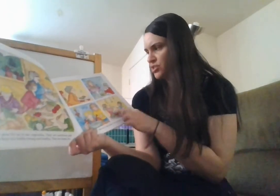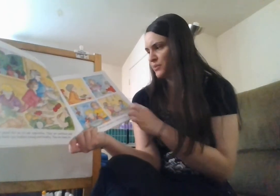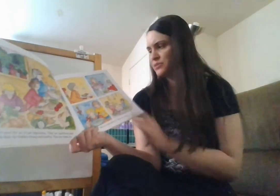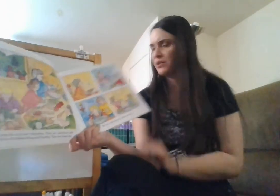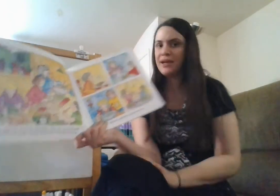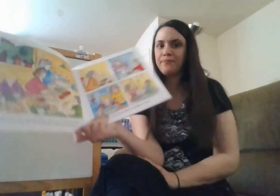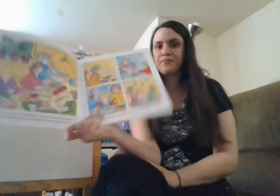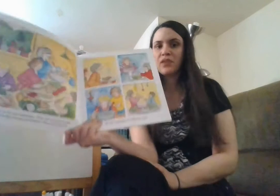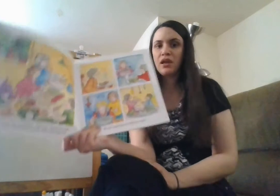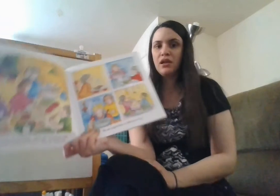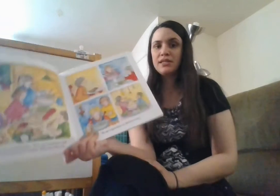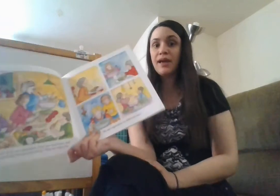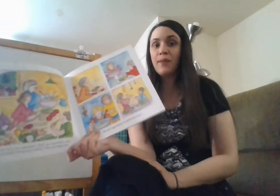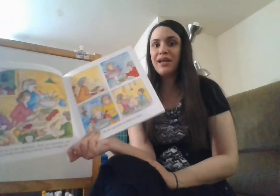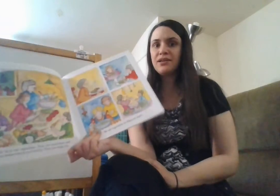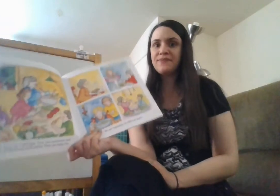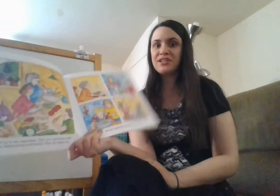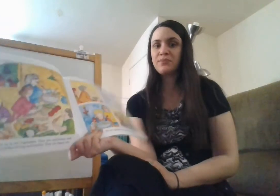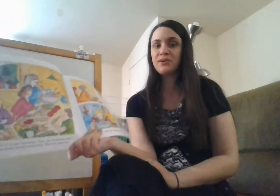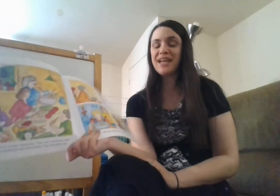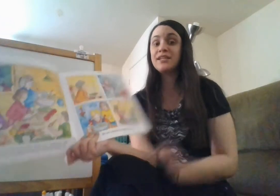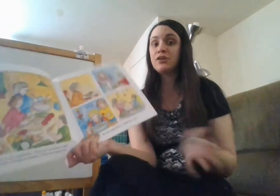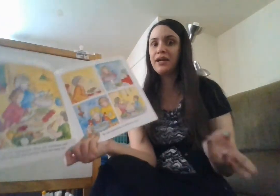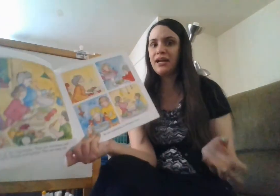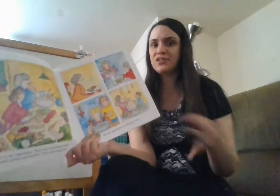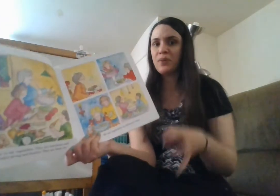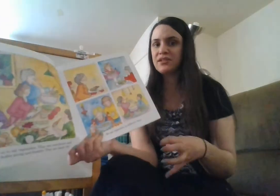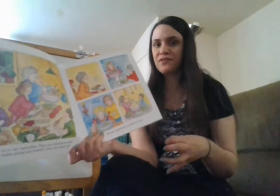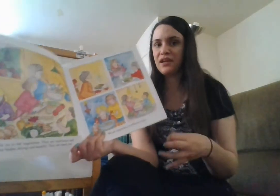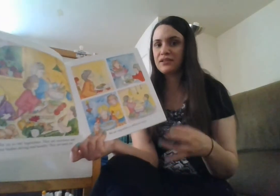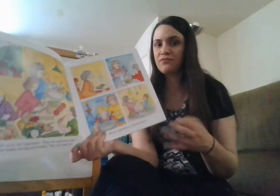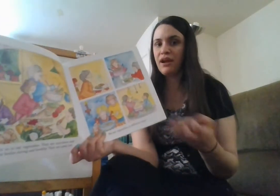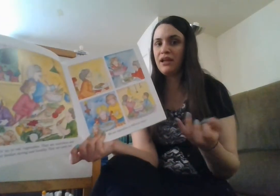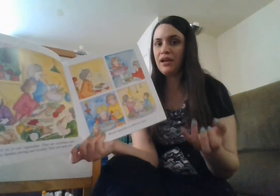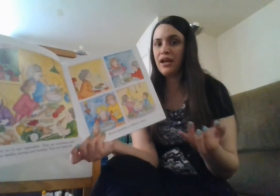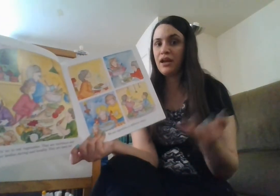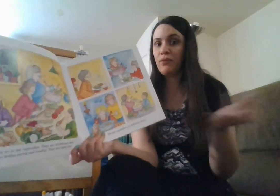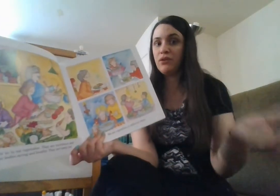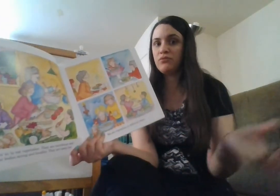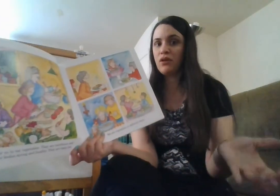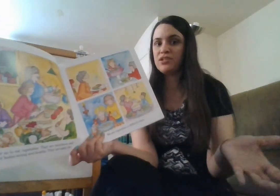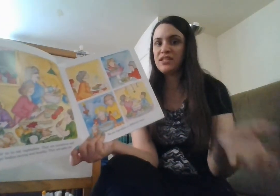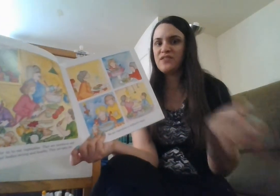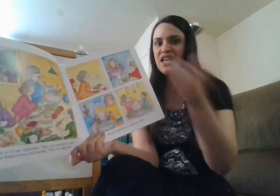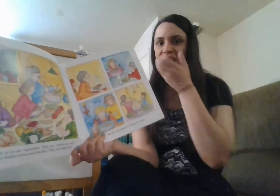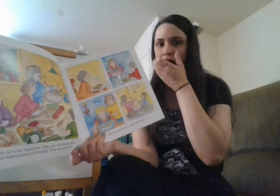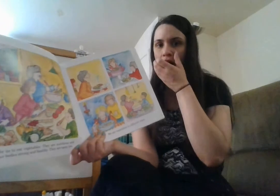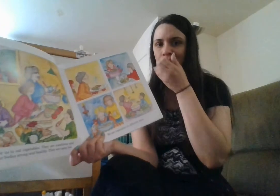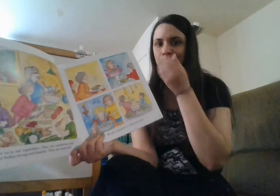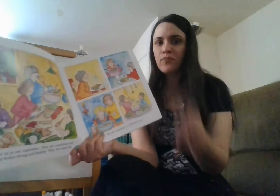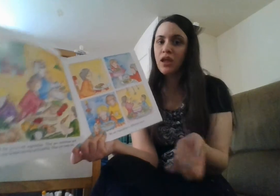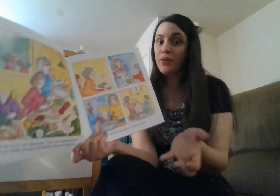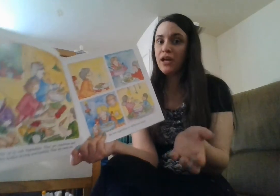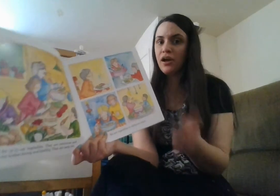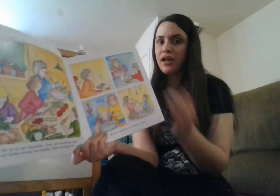vegetables with dip. So again, we can use vegetables as ingredients or parts of things, right? Like we don't always just have to eat it. We can cook it,